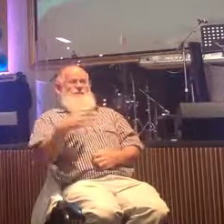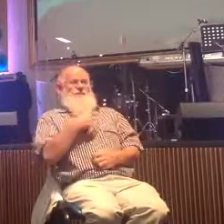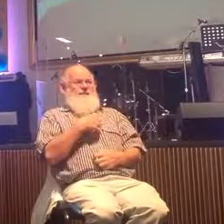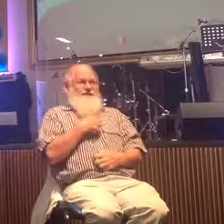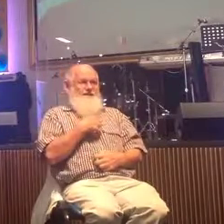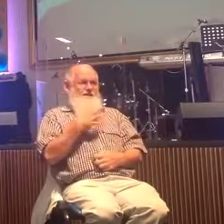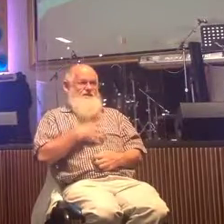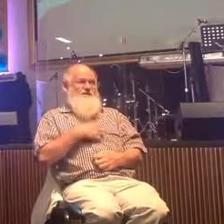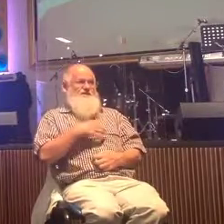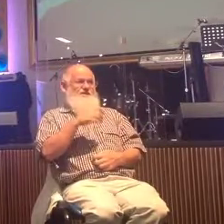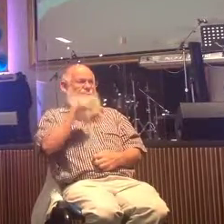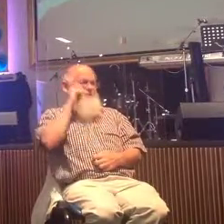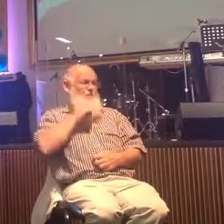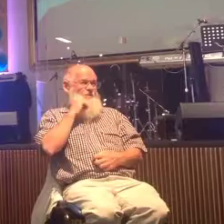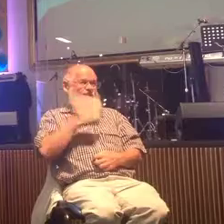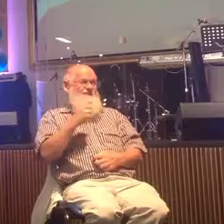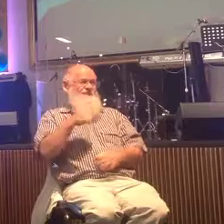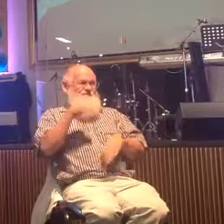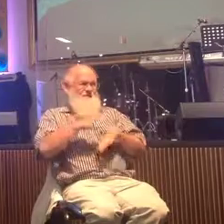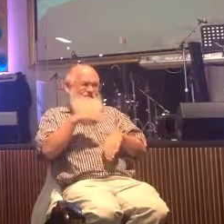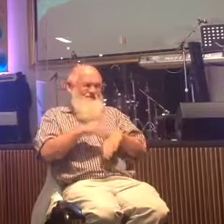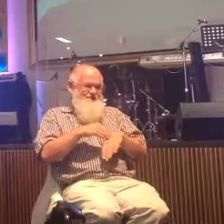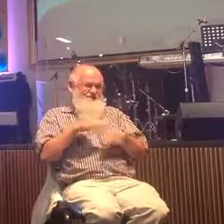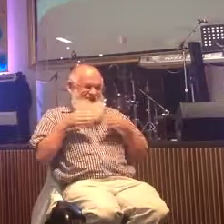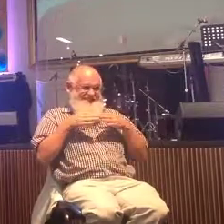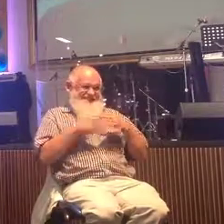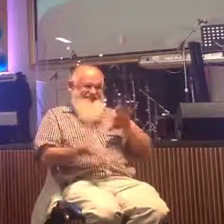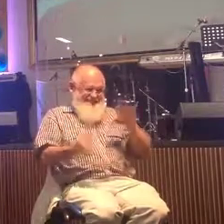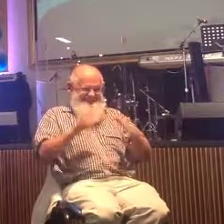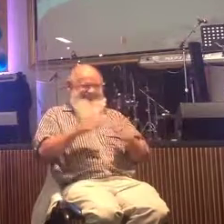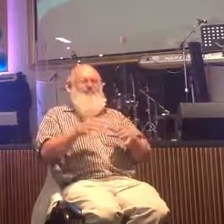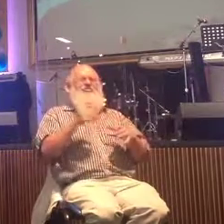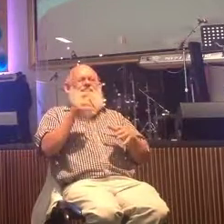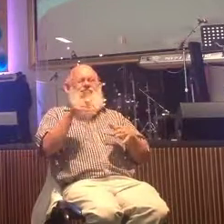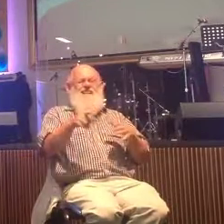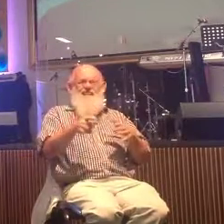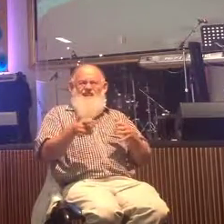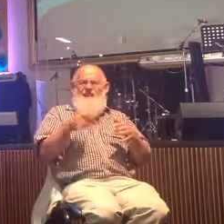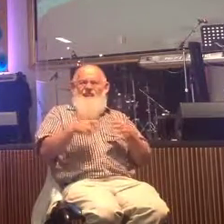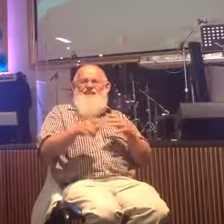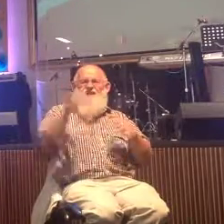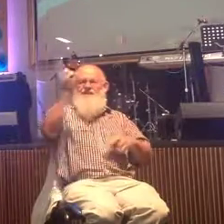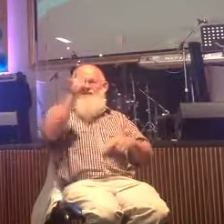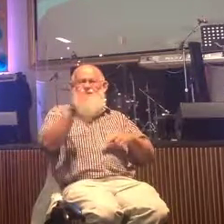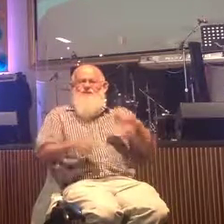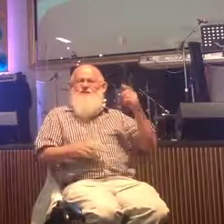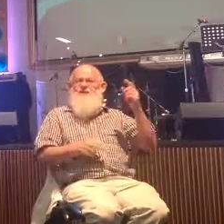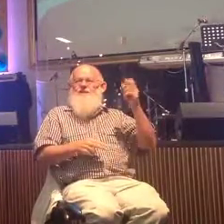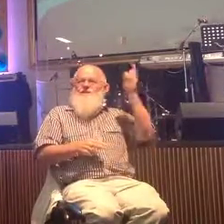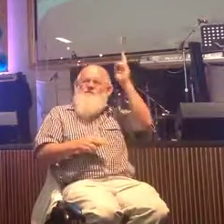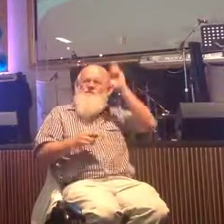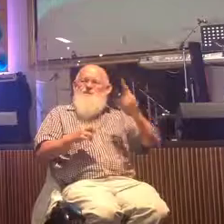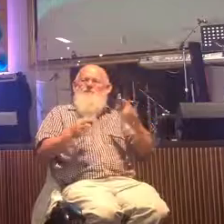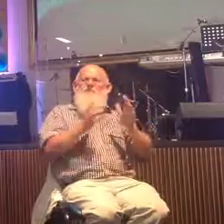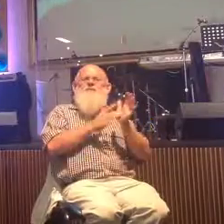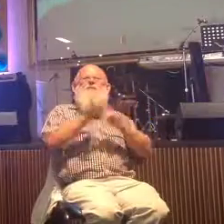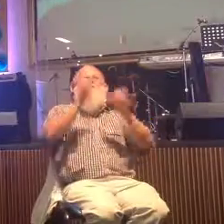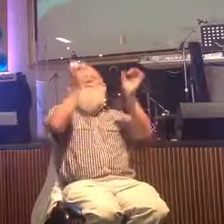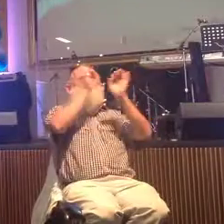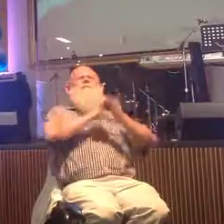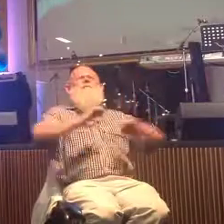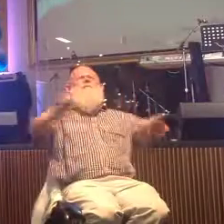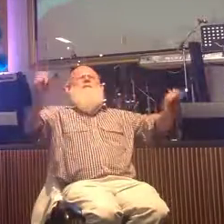under the water. This was like, it goes from bad to worse. And they're in the storm, and Jesus silences the storm, and then they're